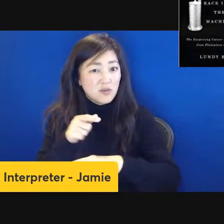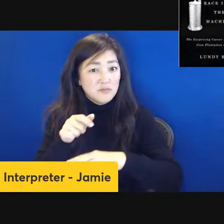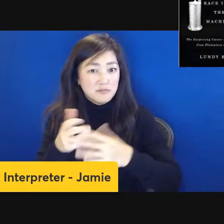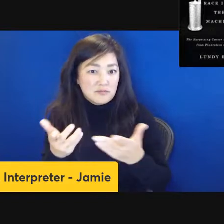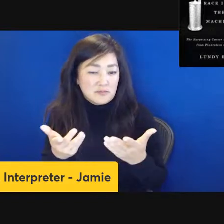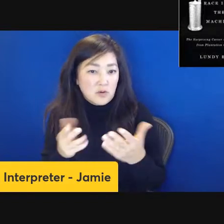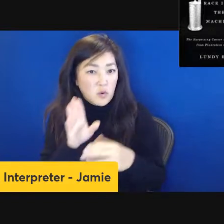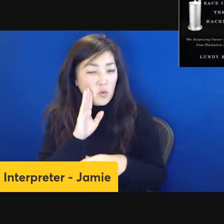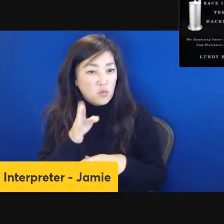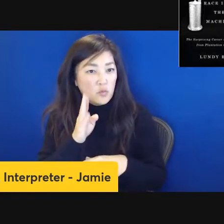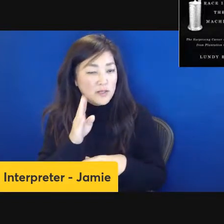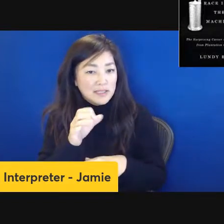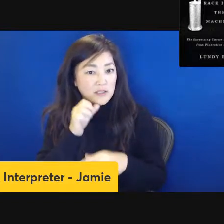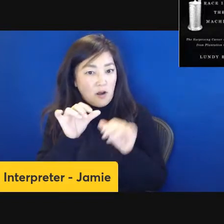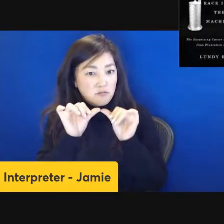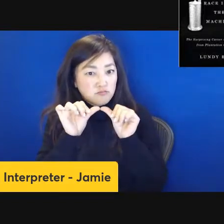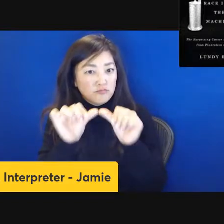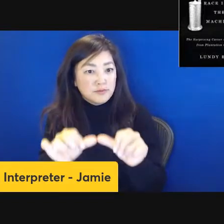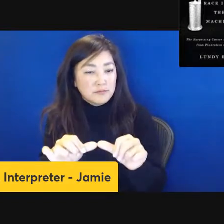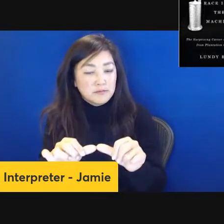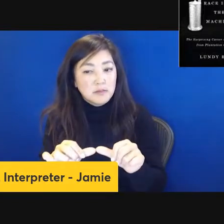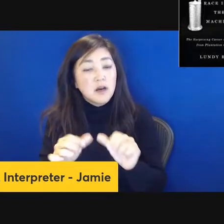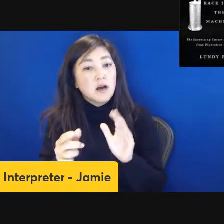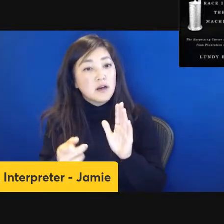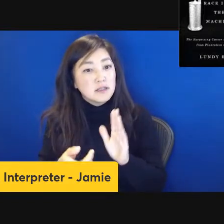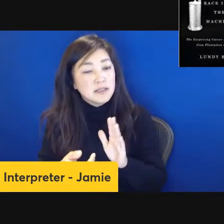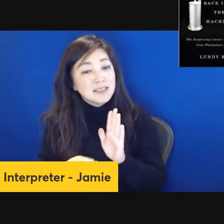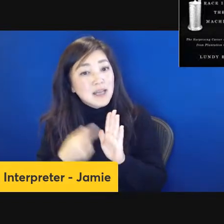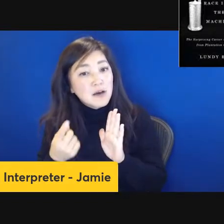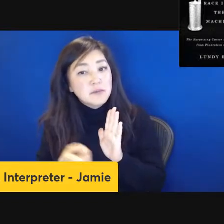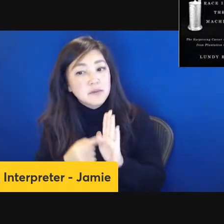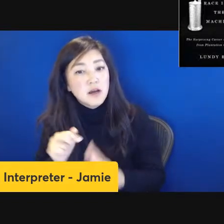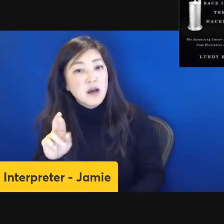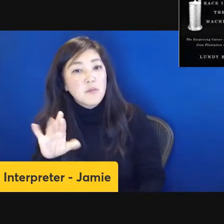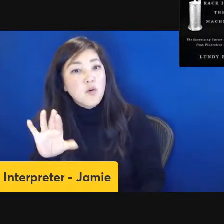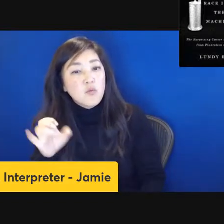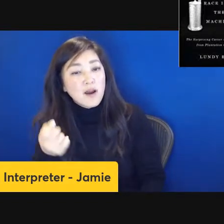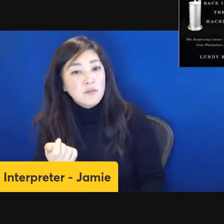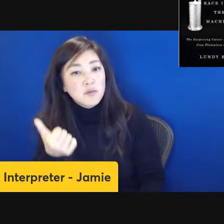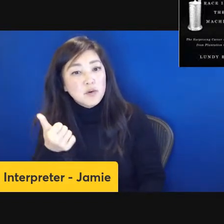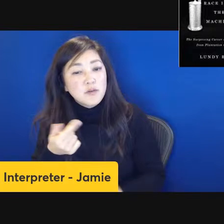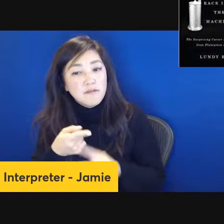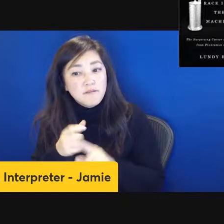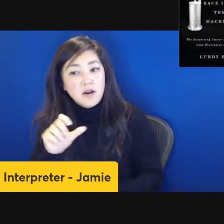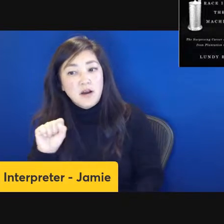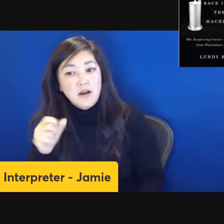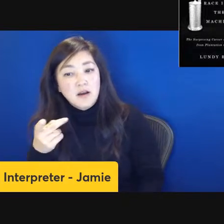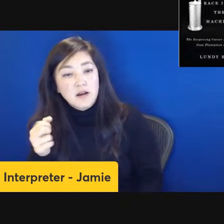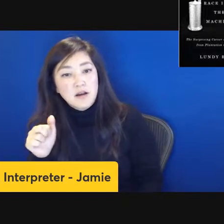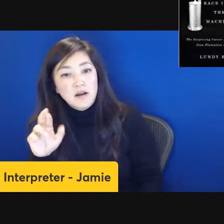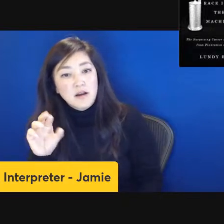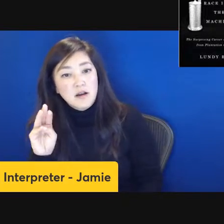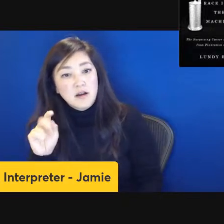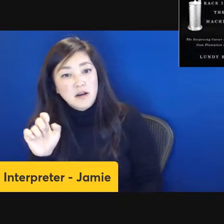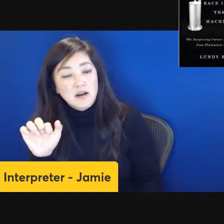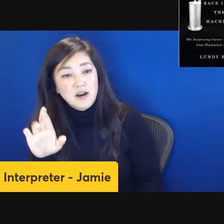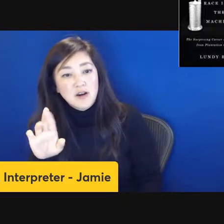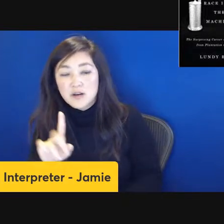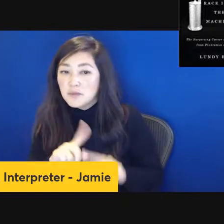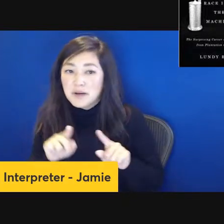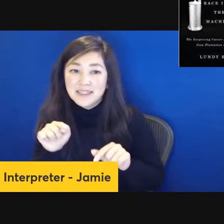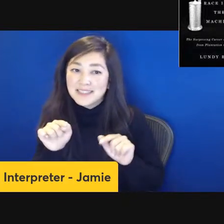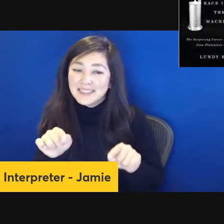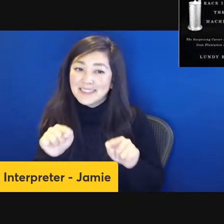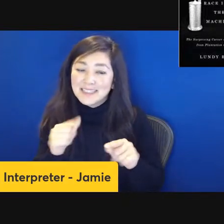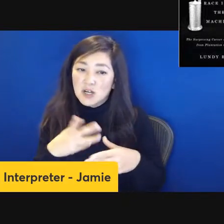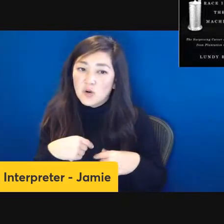Occasionally, race is removed from spirometers, but in this case, it's very, very occasional though, but in this case, white